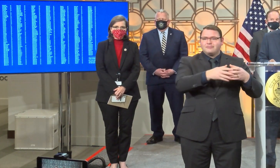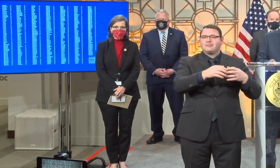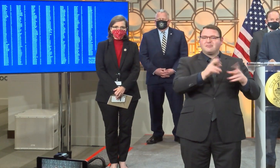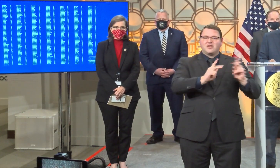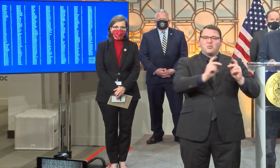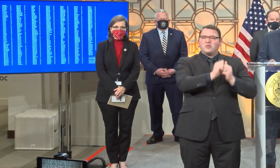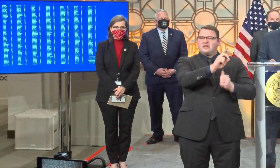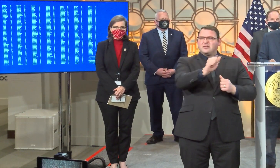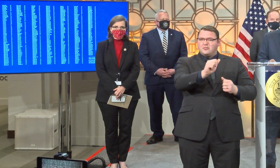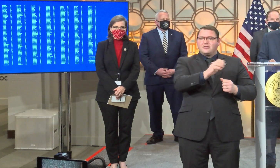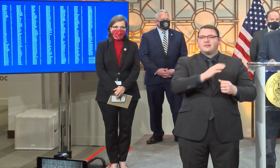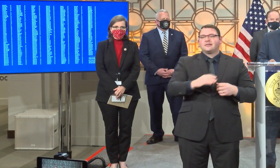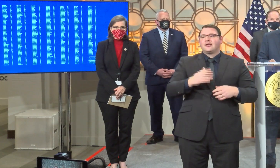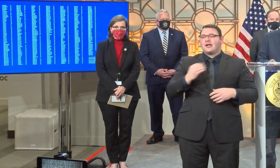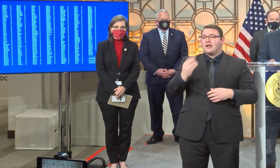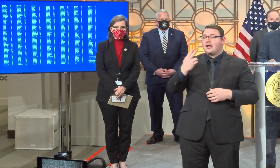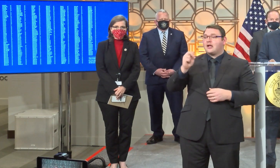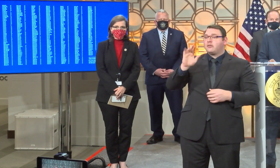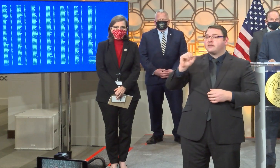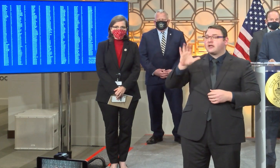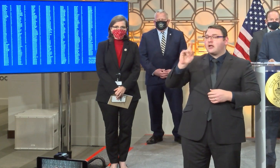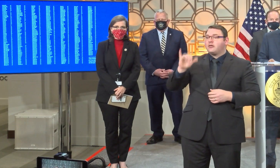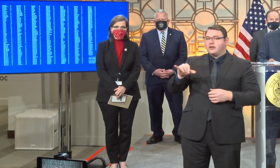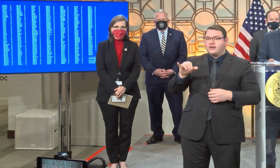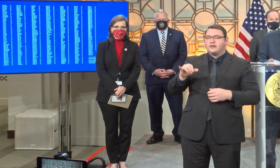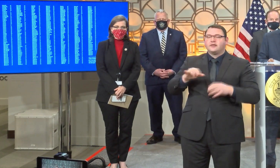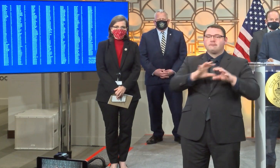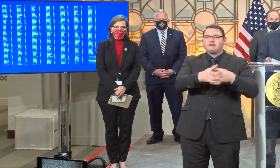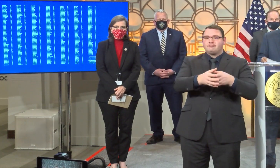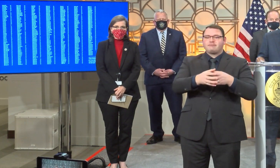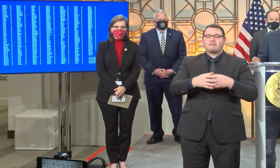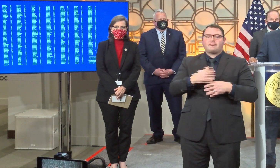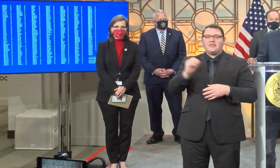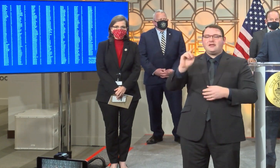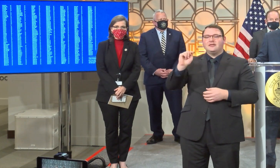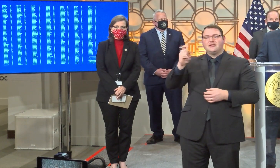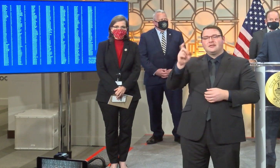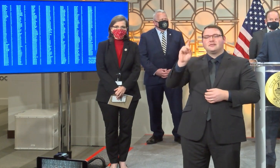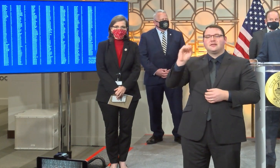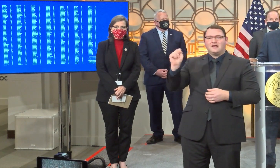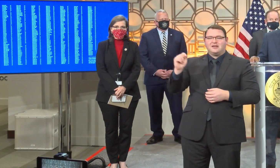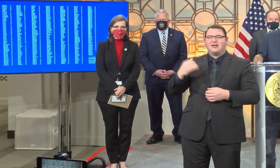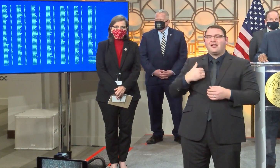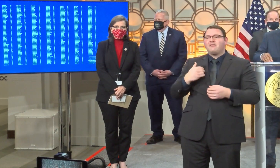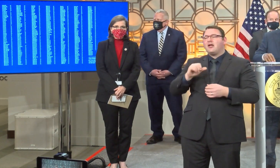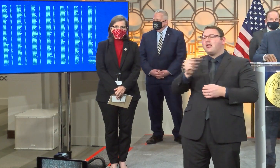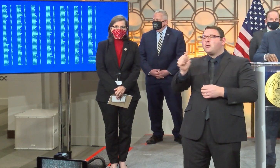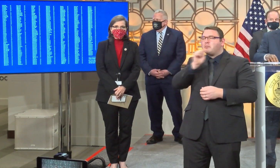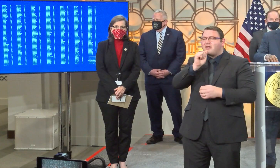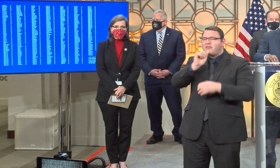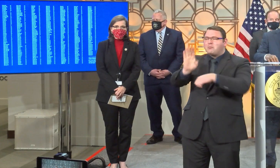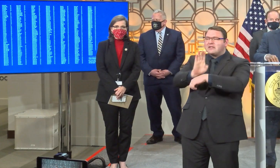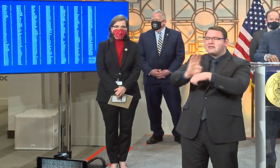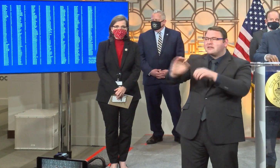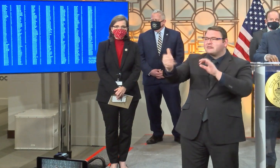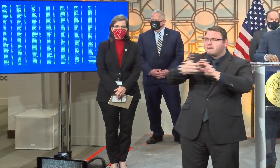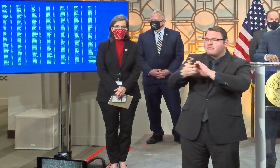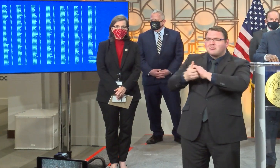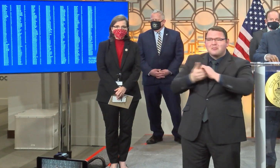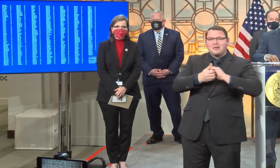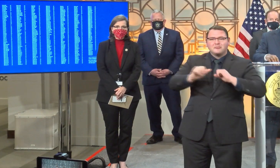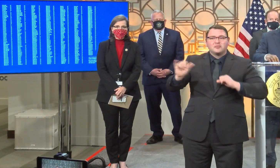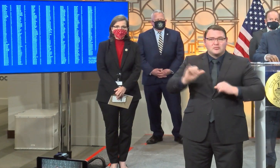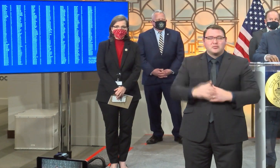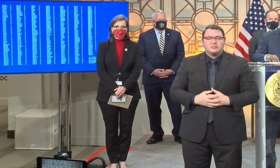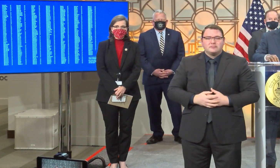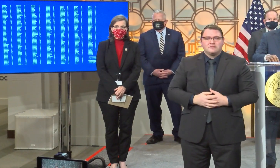TxDOT, social justice and multimodal transportation advocates, and the private sector. Most importantly, it